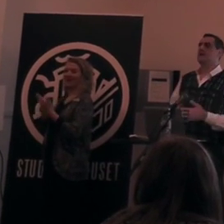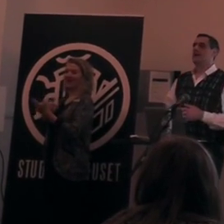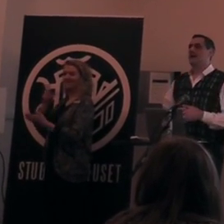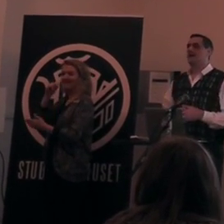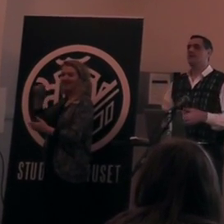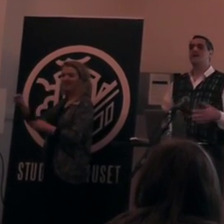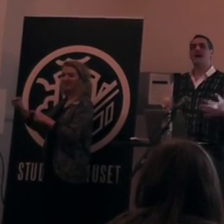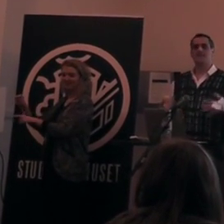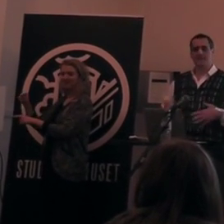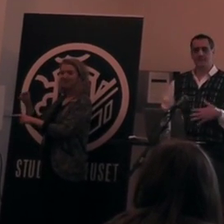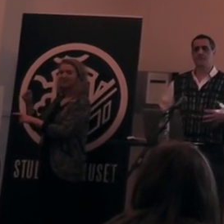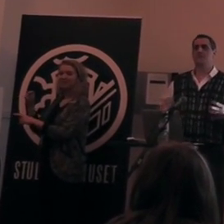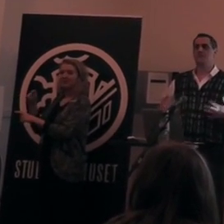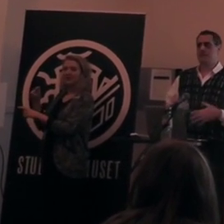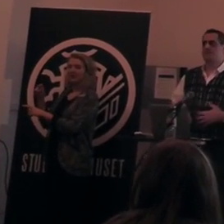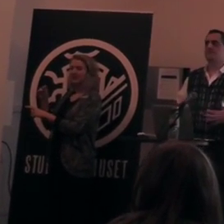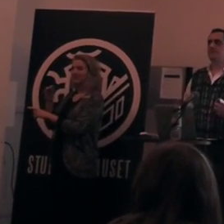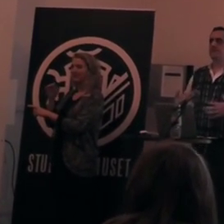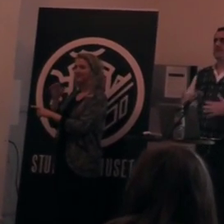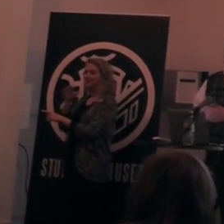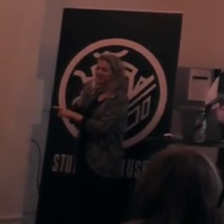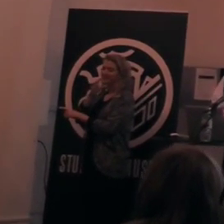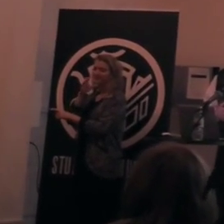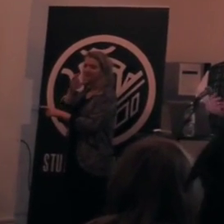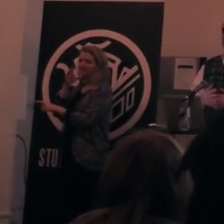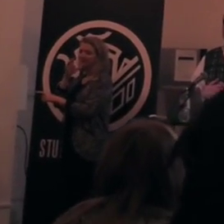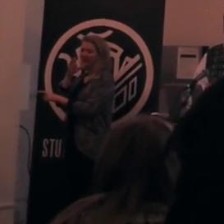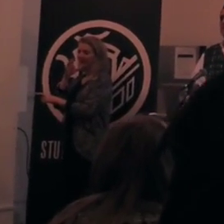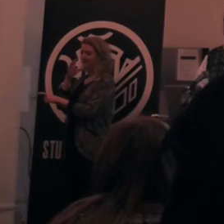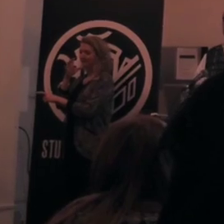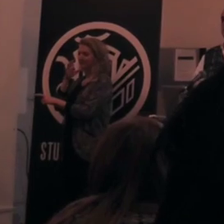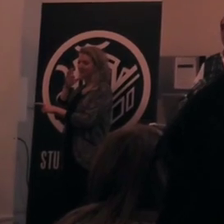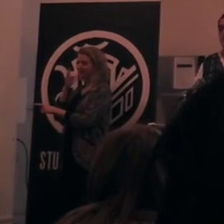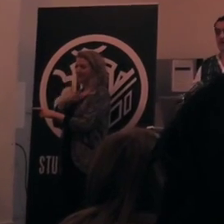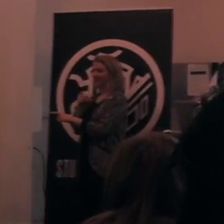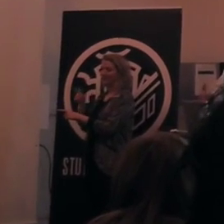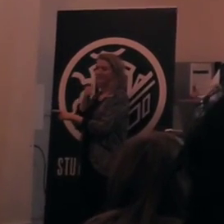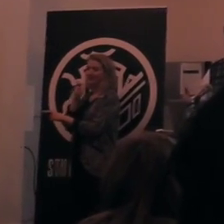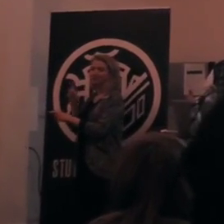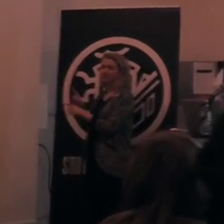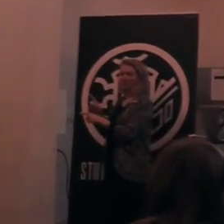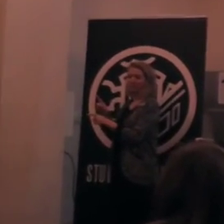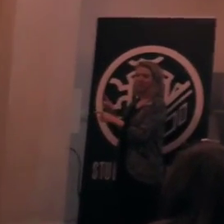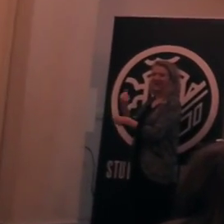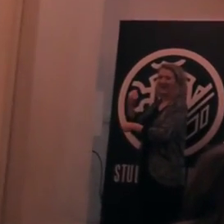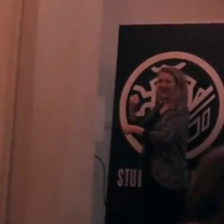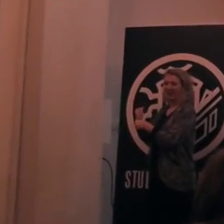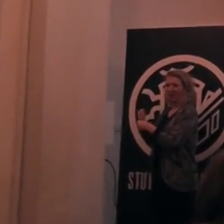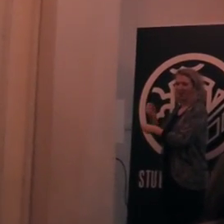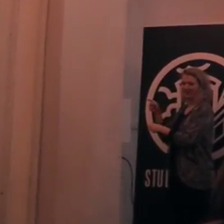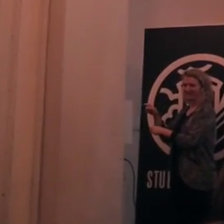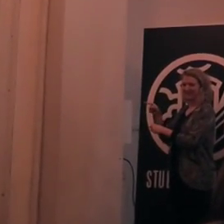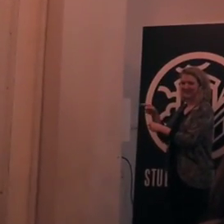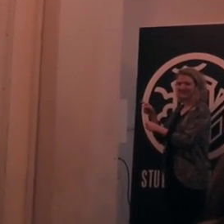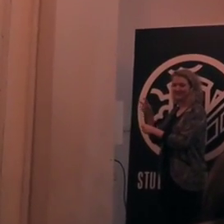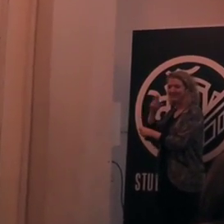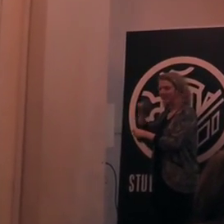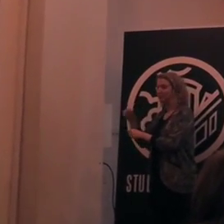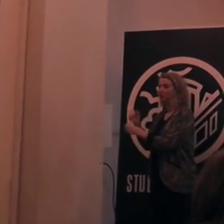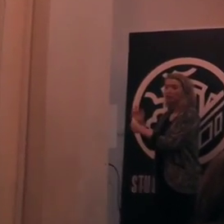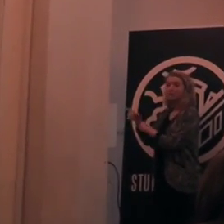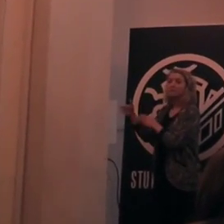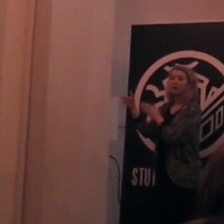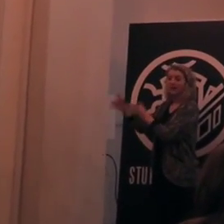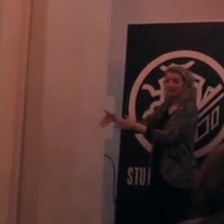vendor. A lot of the food in Vietnam is street food. And it's a very hard life, but